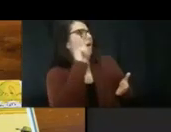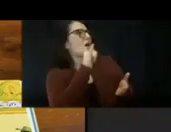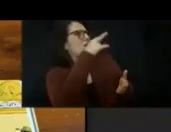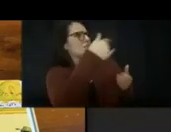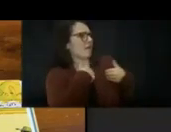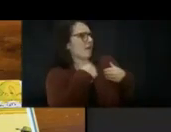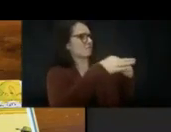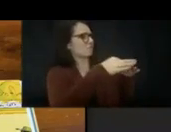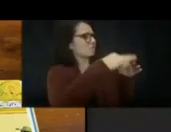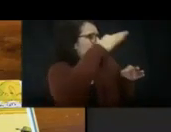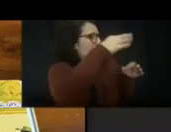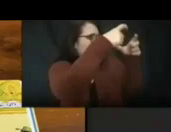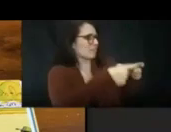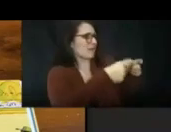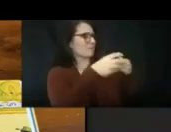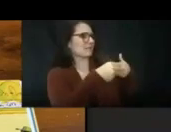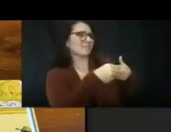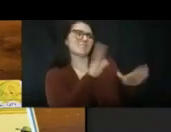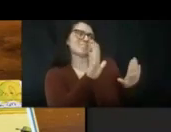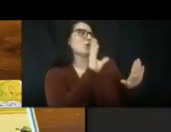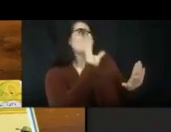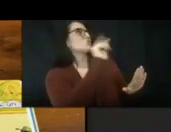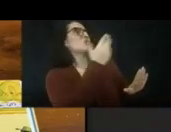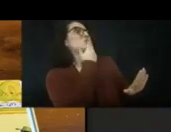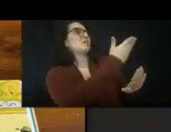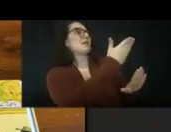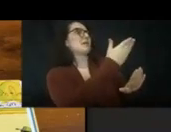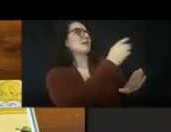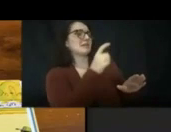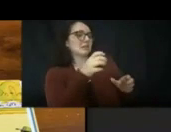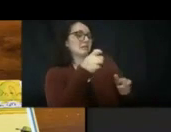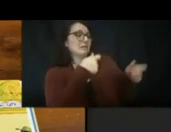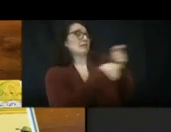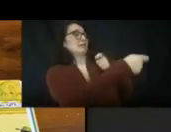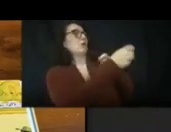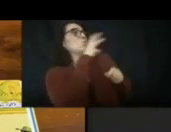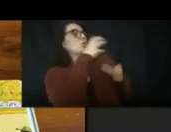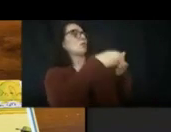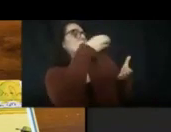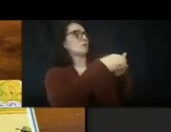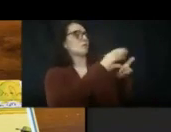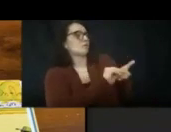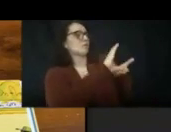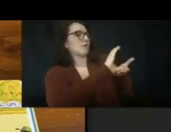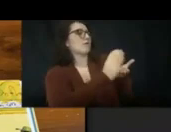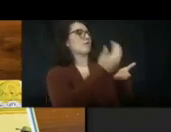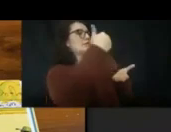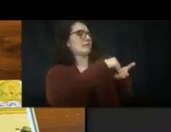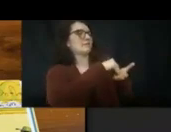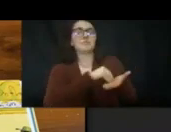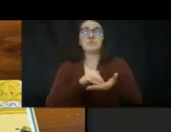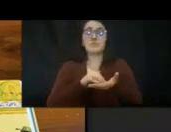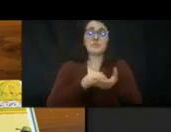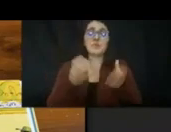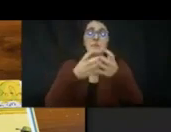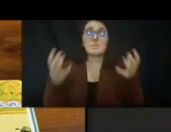and lid. She says no thanks and asks to have her water bottle filled instead. Millions of straws and other single-use